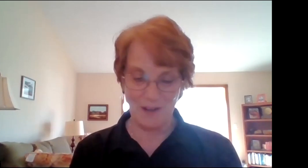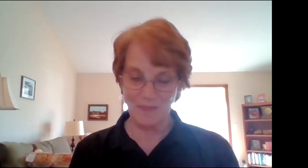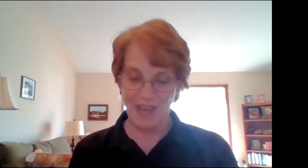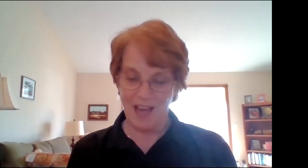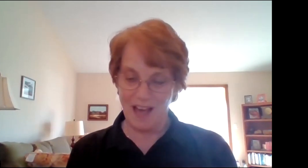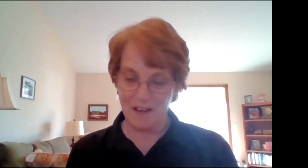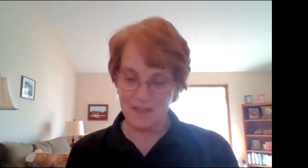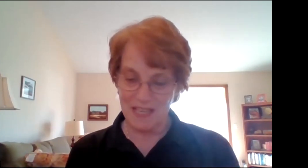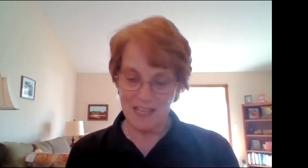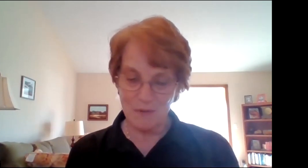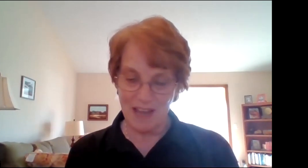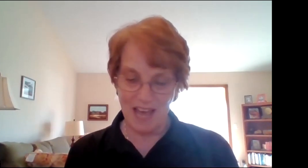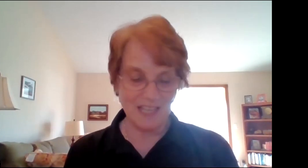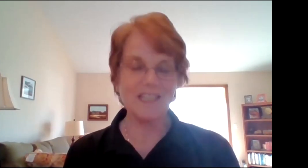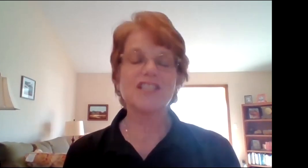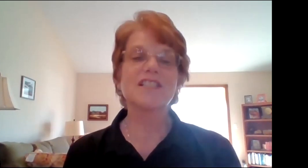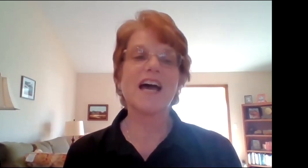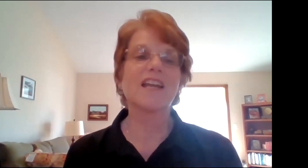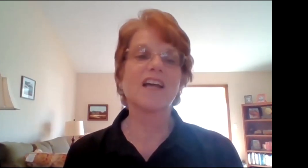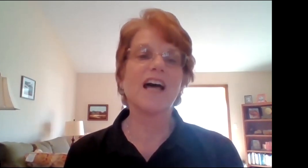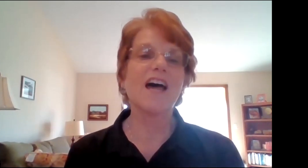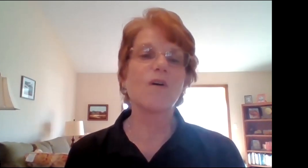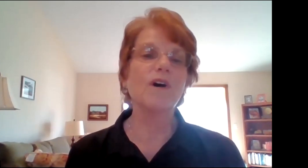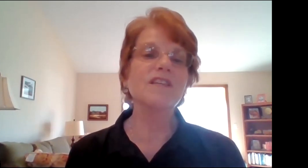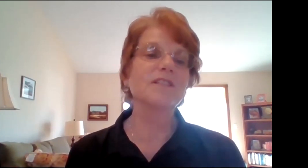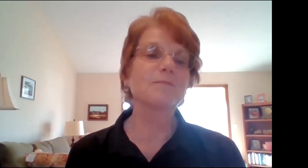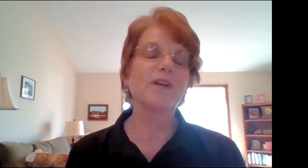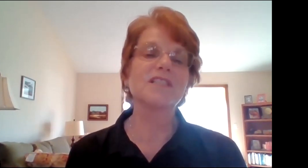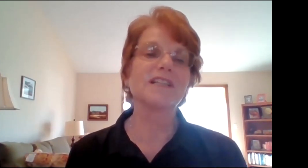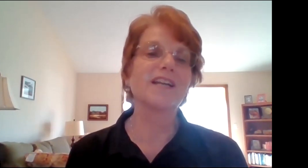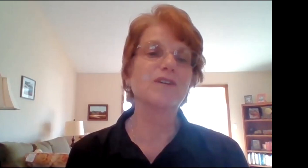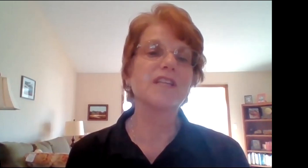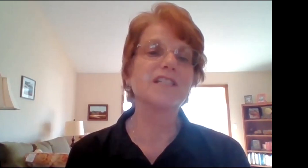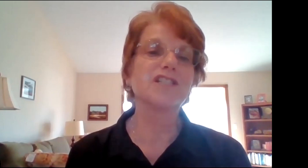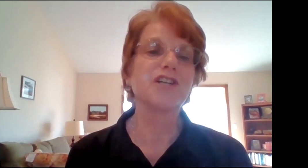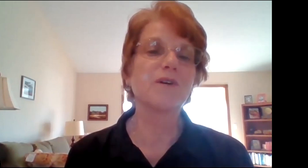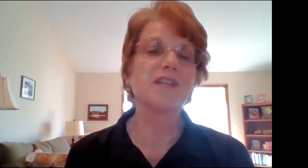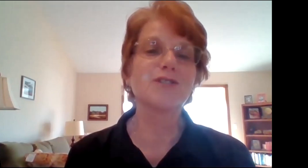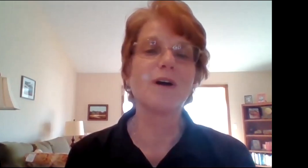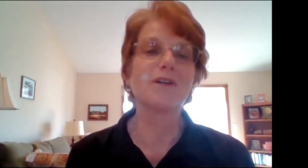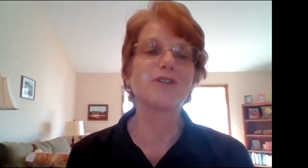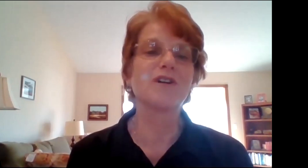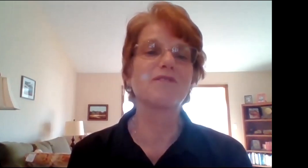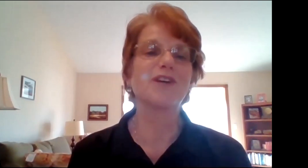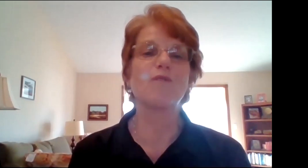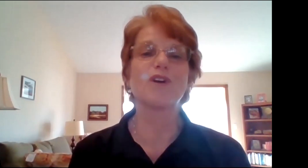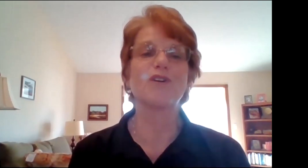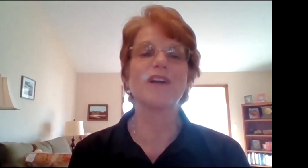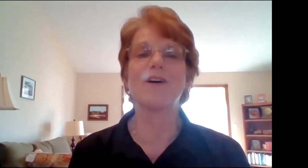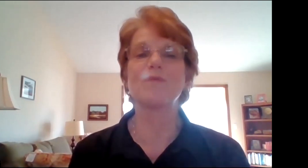that. Anyway, I think that she's got a wealth of experience and a lot of good things to share with us. So I'm going to turn everything over to her now.